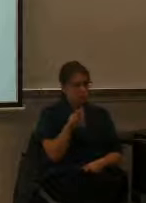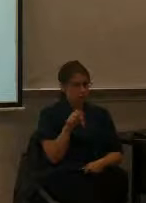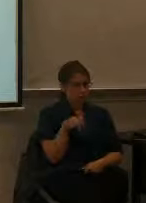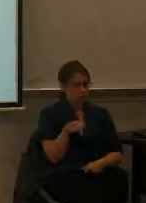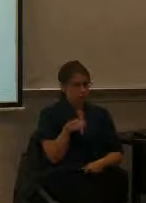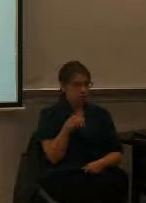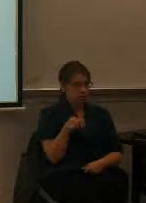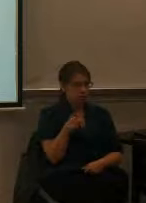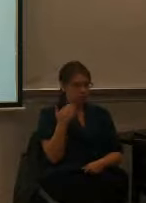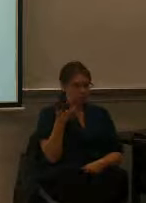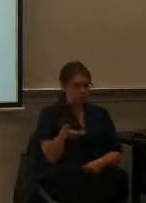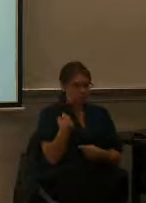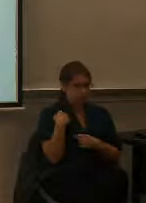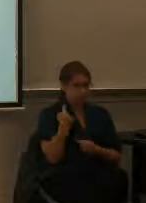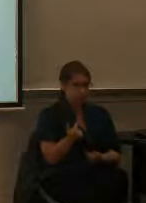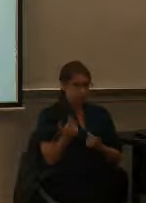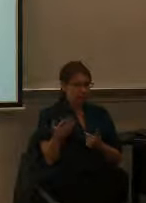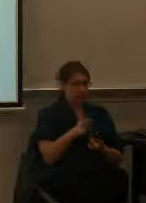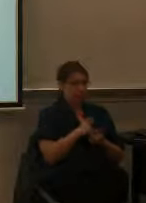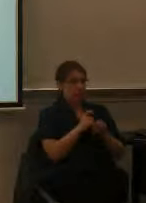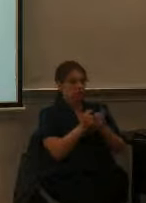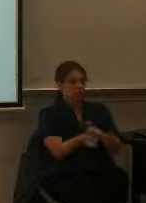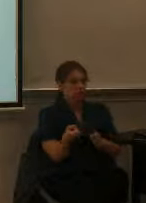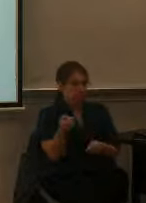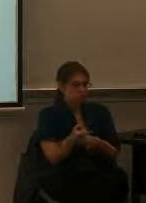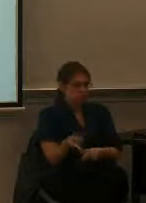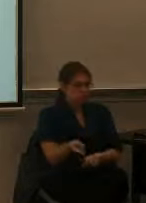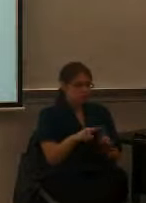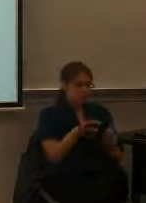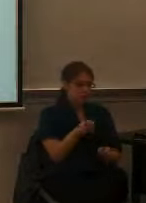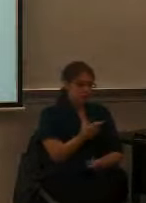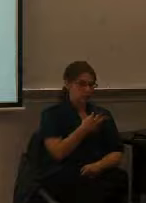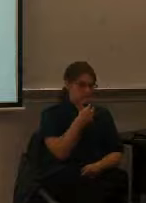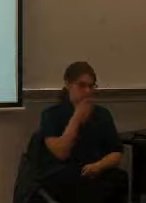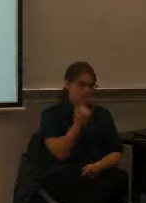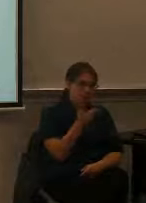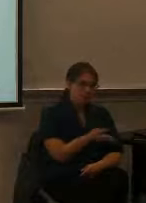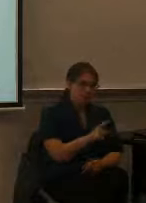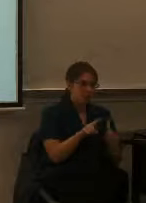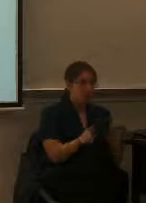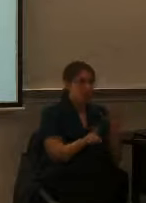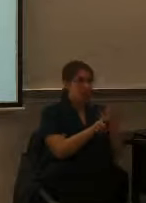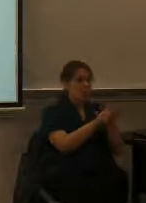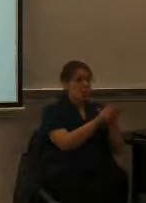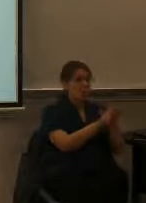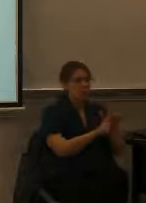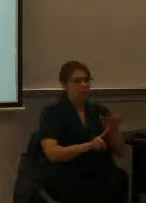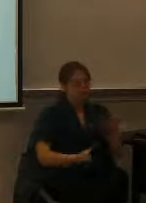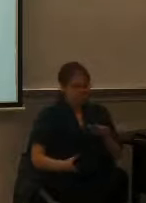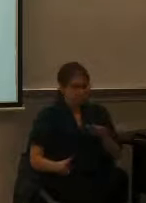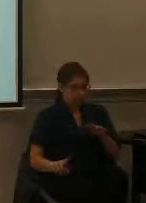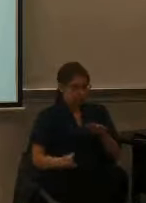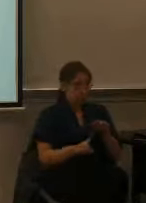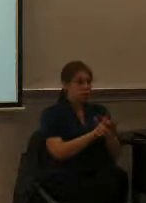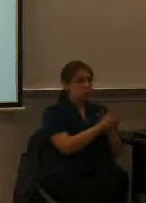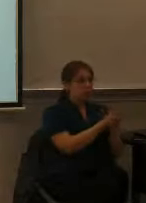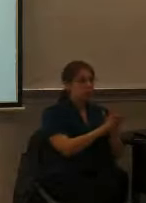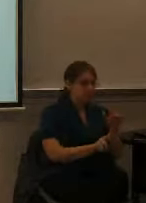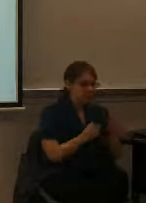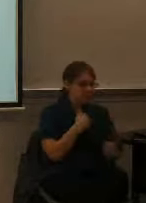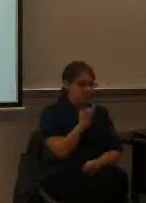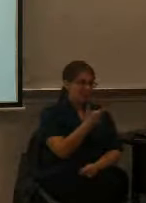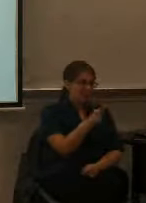there since organisms evolved, right? But freshwaters have been there, but they've come and gone over time. So there's glaciations,